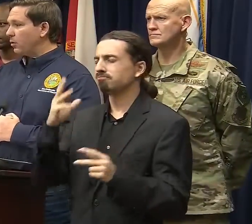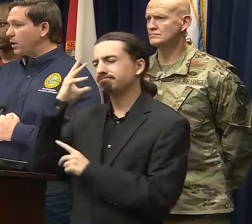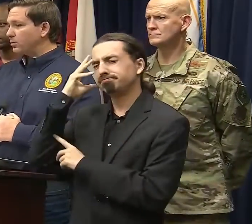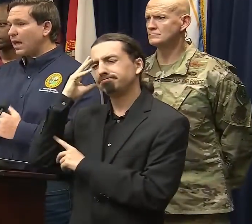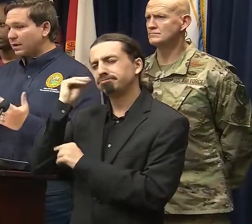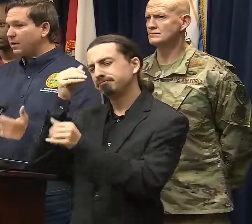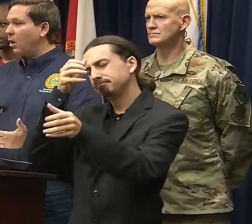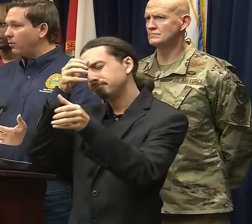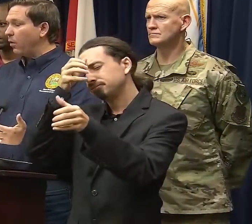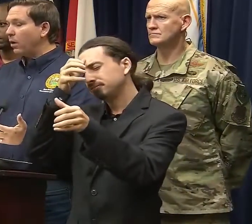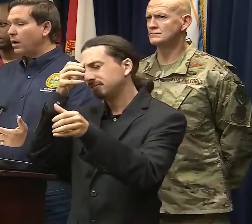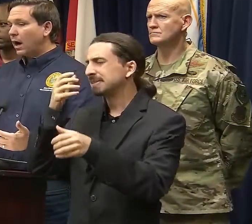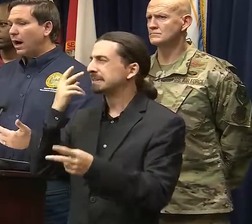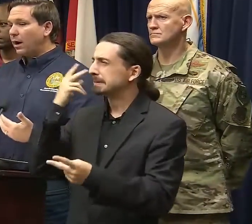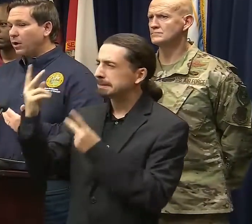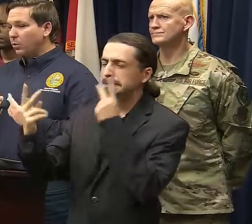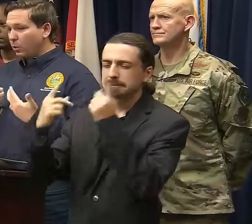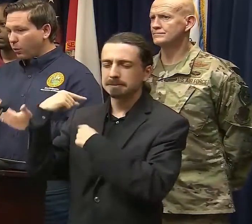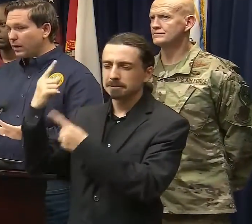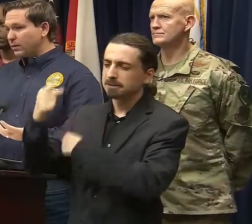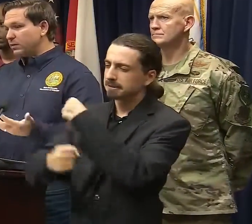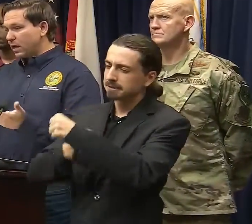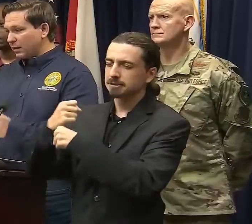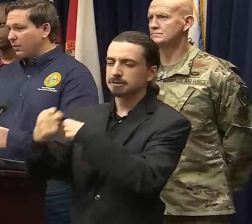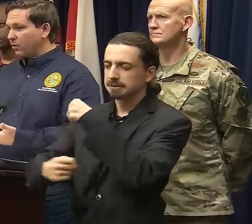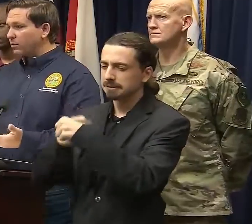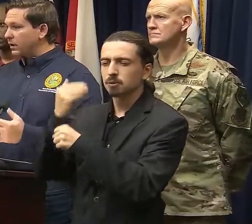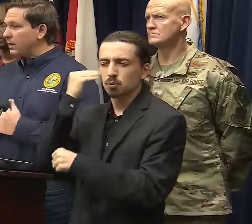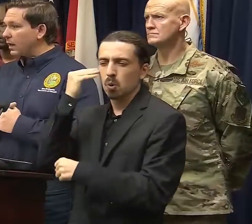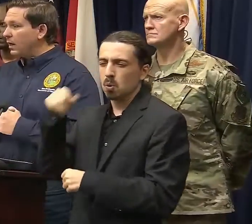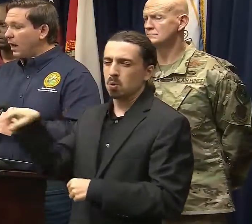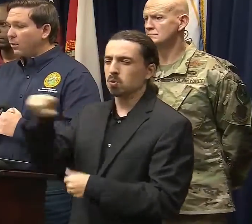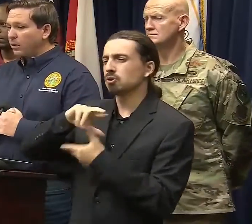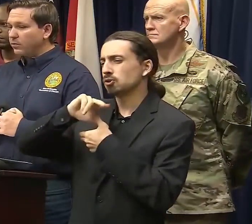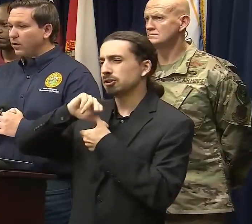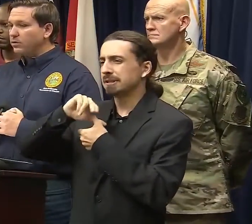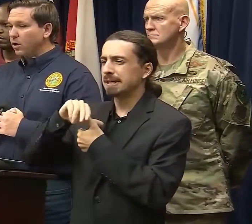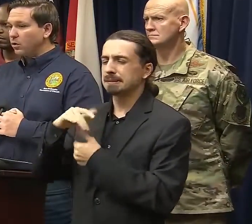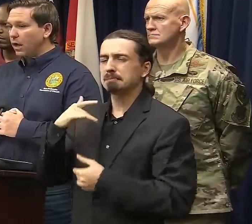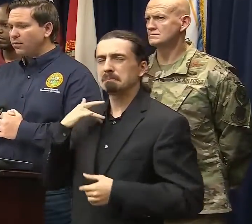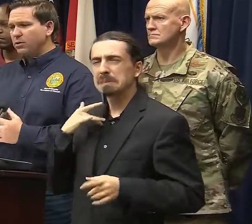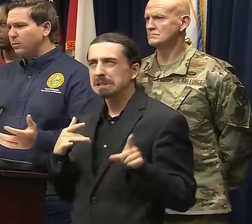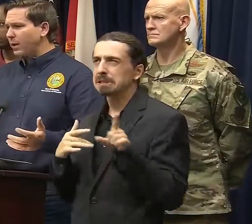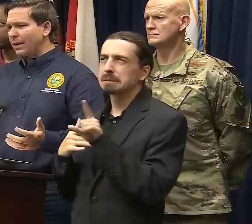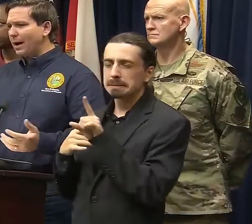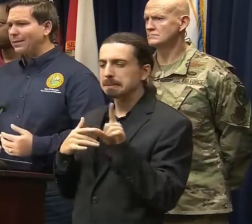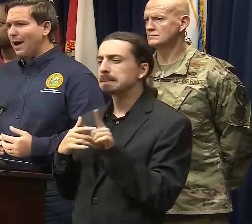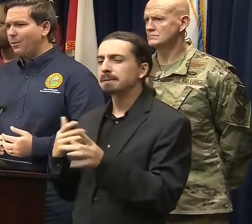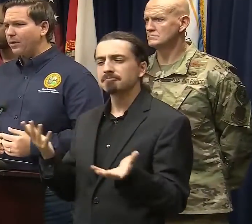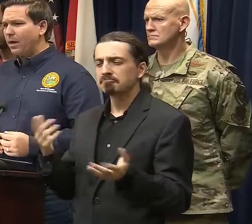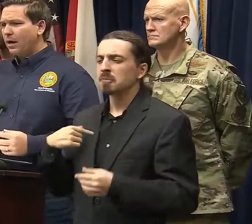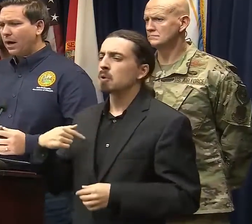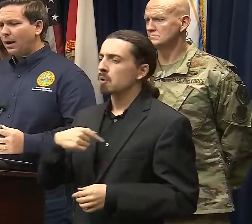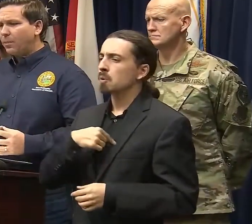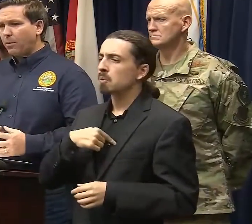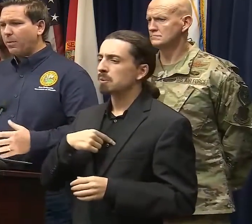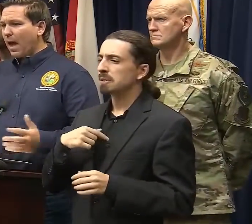first rodeo. So that is helpful. When we at the state level are dealing with the folks locally. I've also been in contact